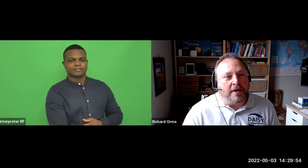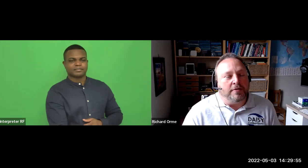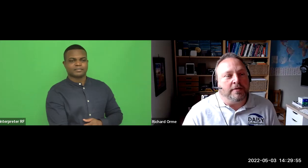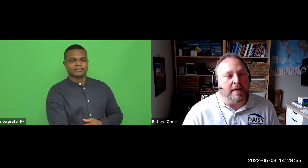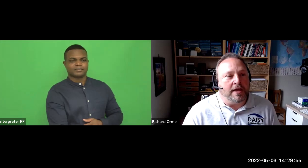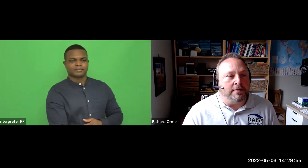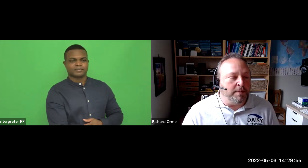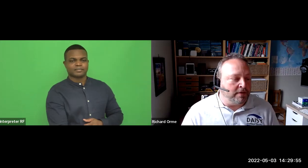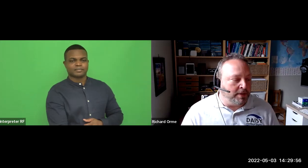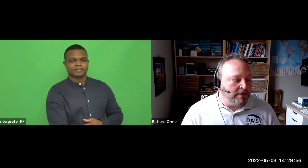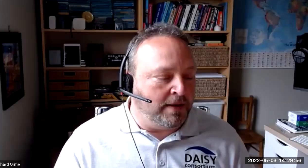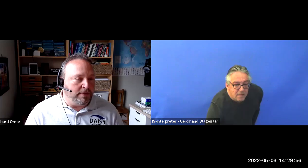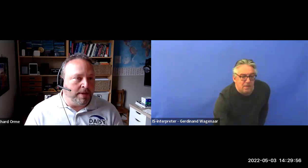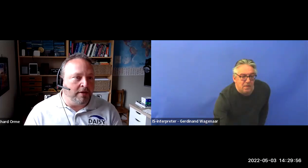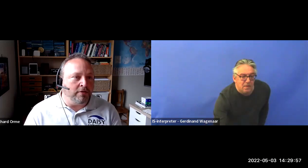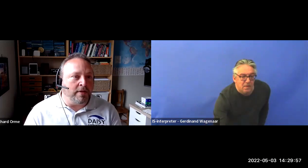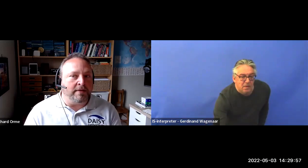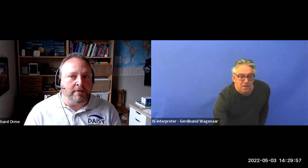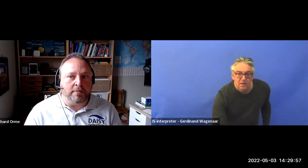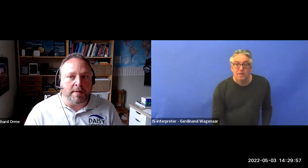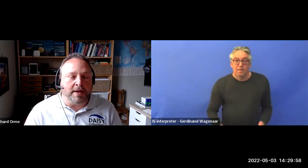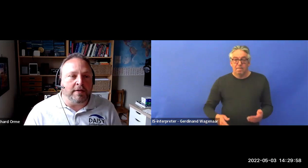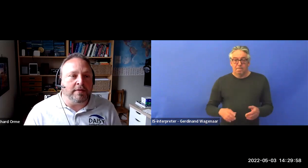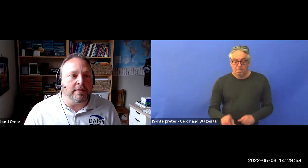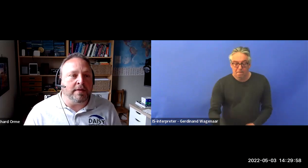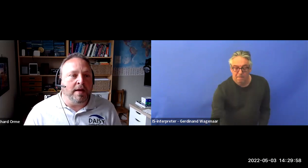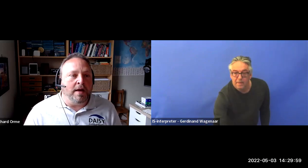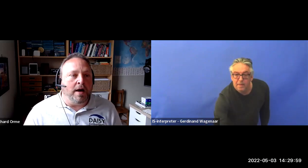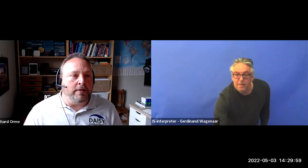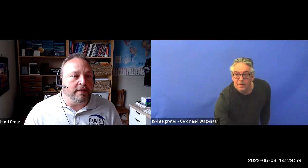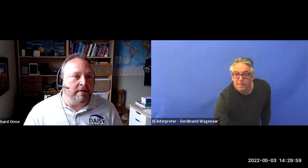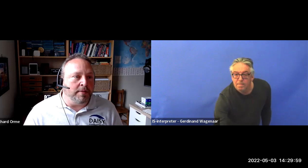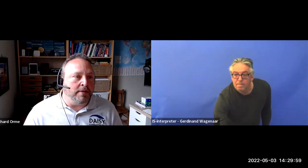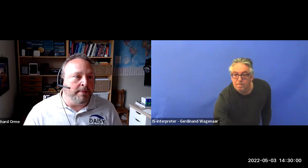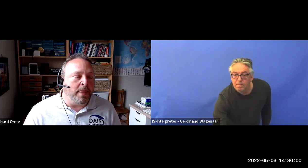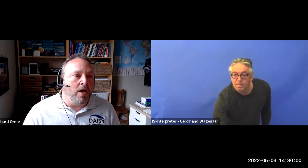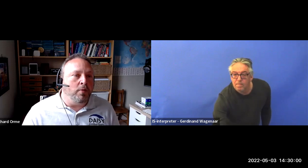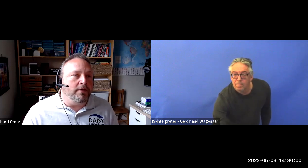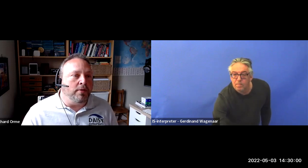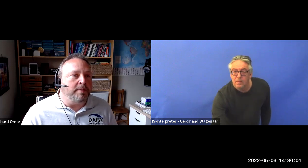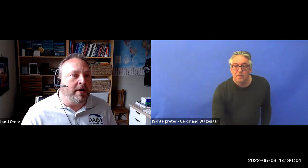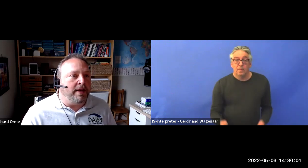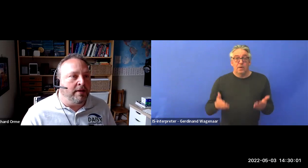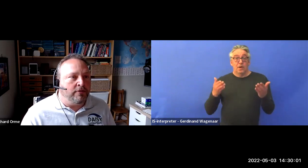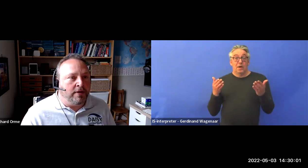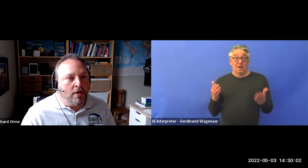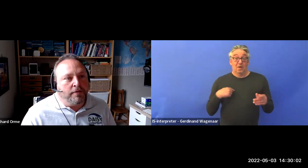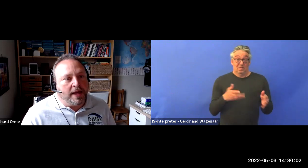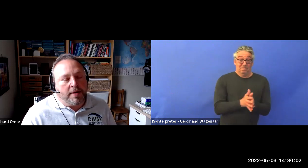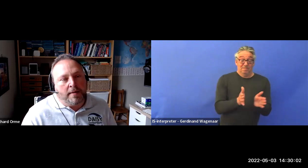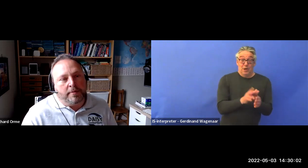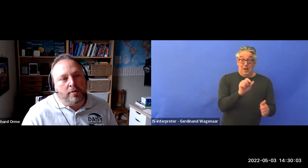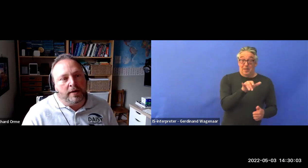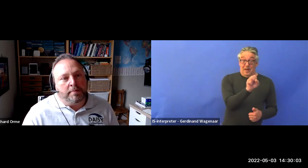publishers themselves taking responsibility for making sure their digital publications are accessible. We've talked about the history